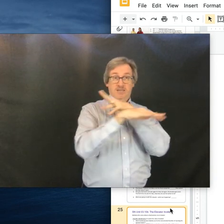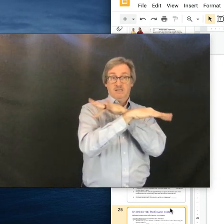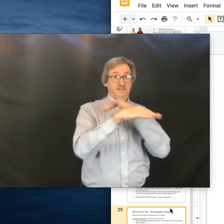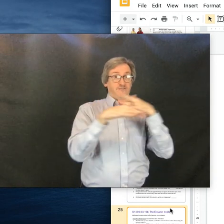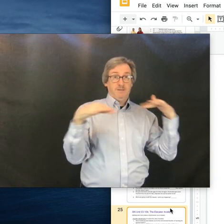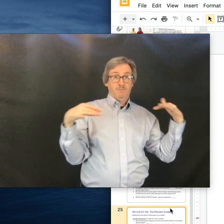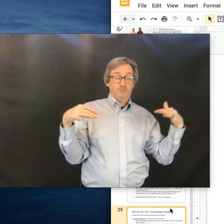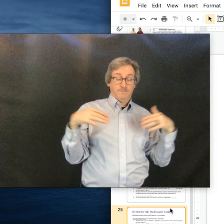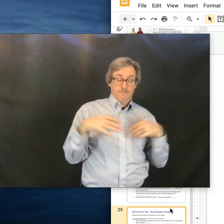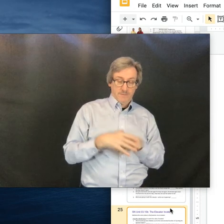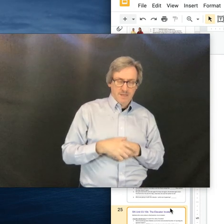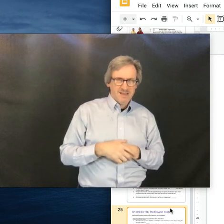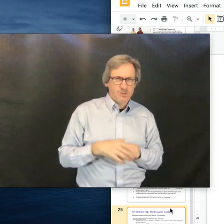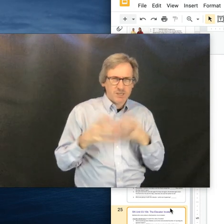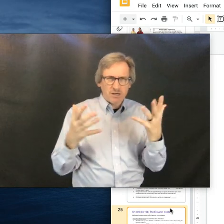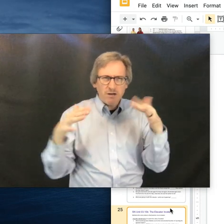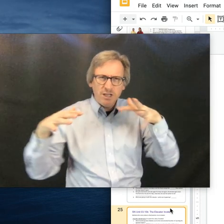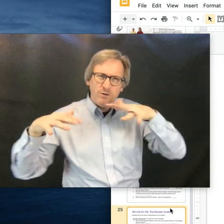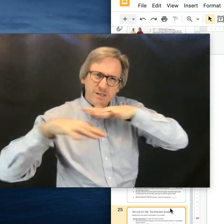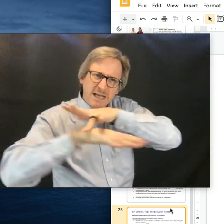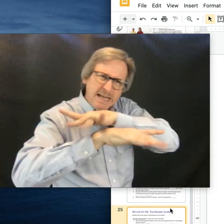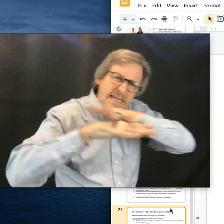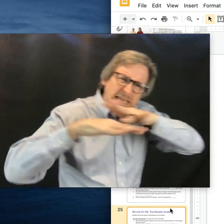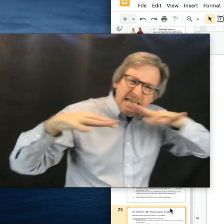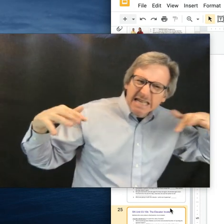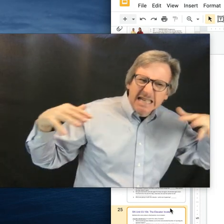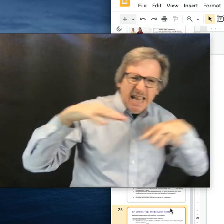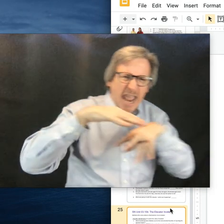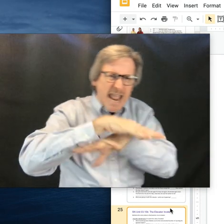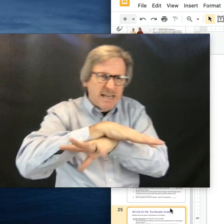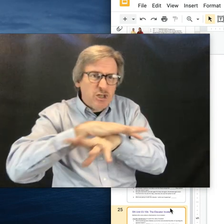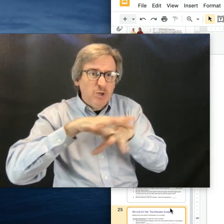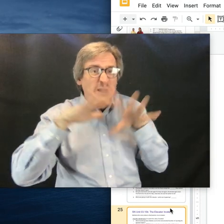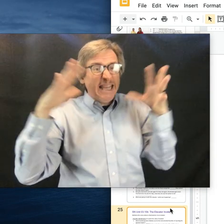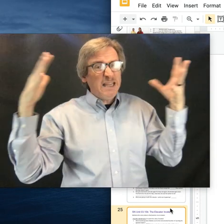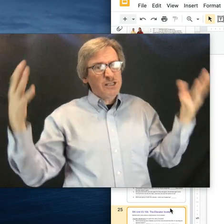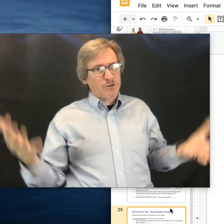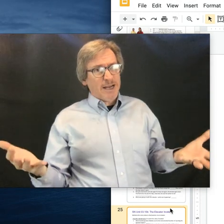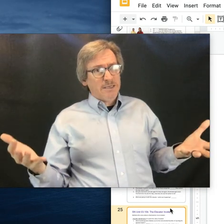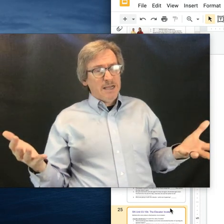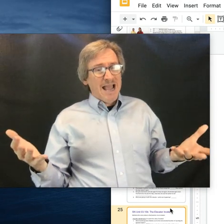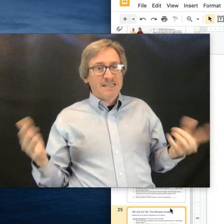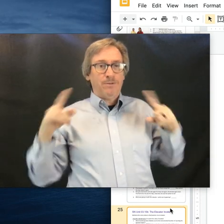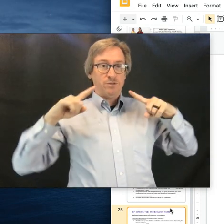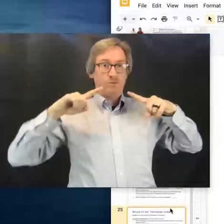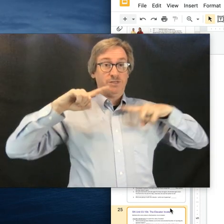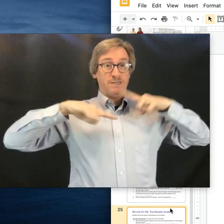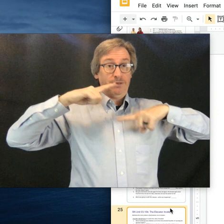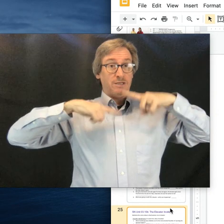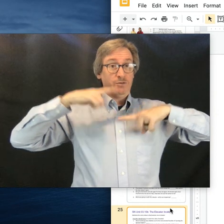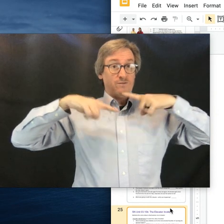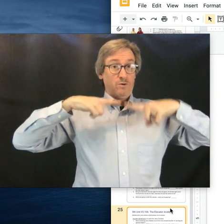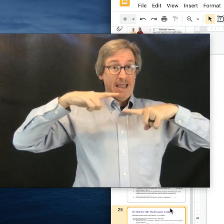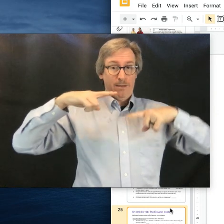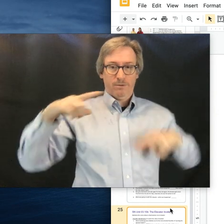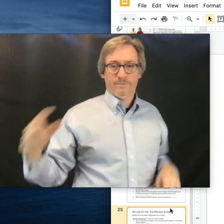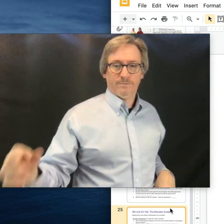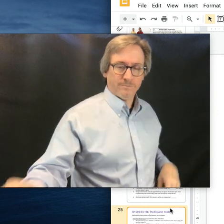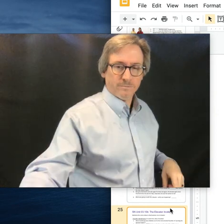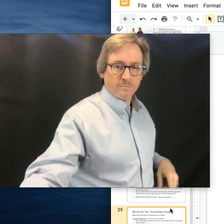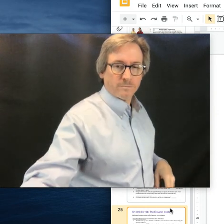could be tons of people. So we're starting to use hands to illustrate as opposed to simply use